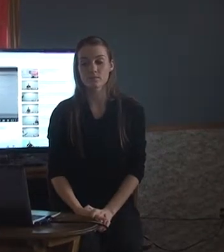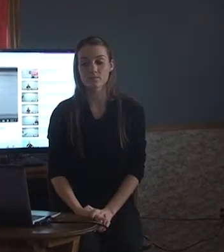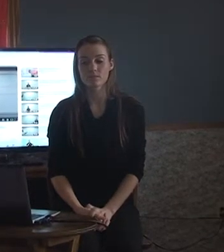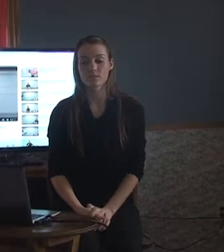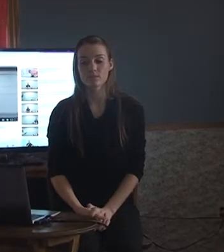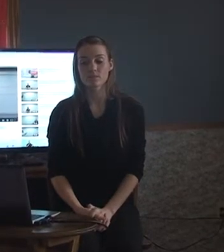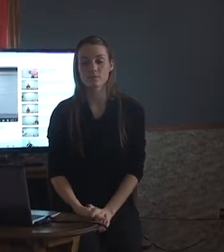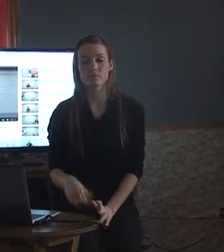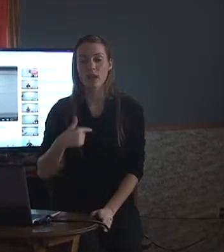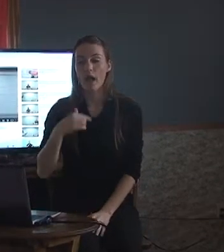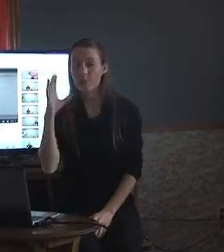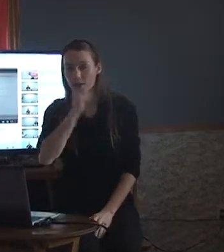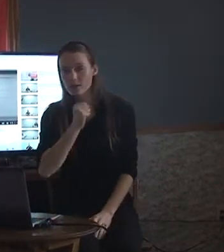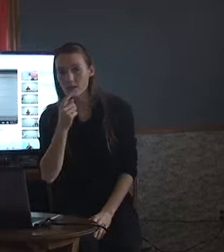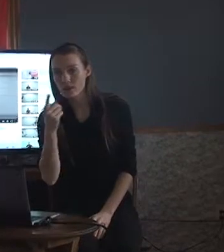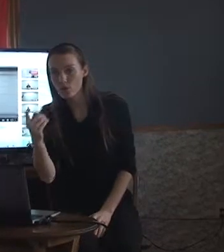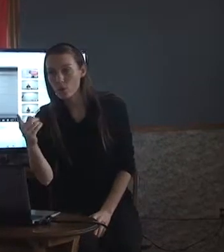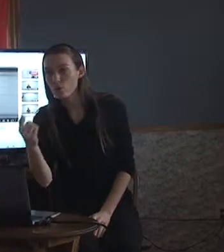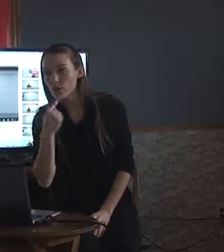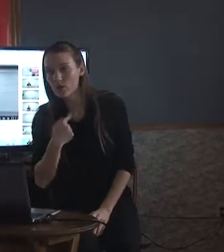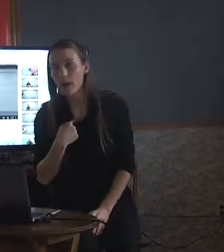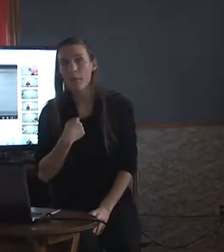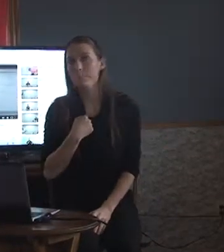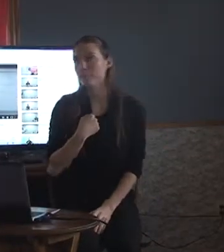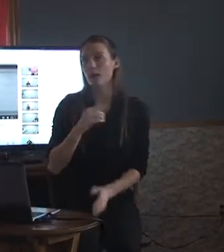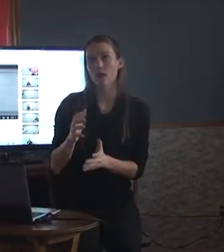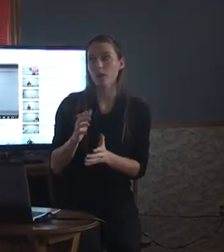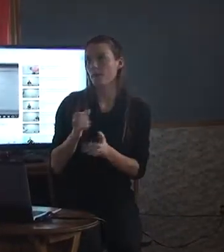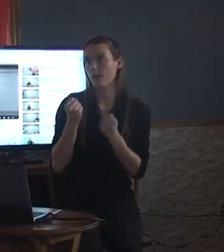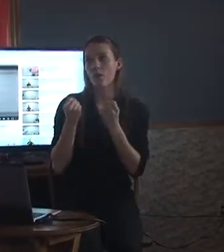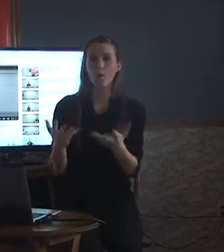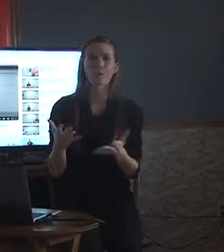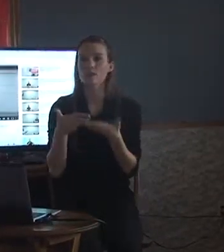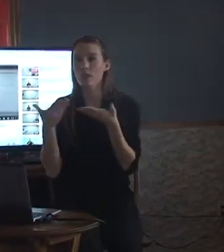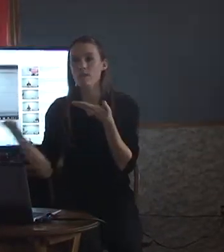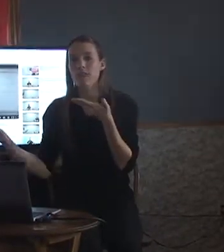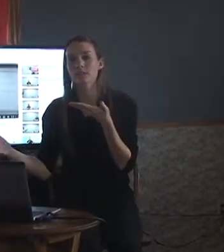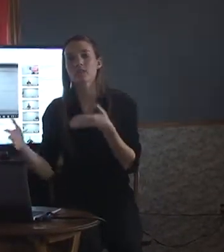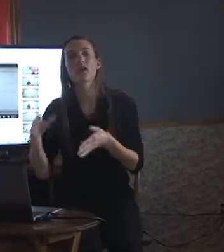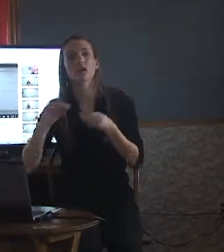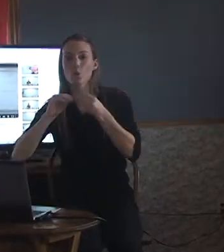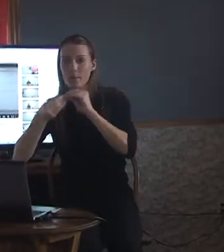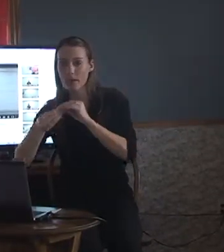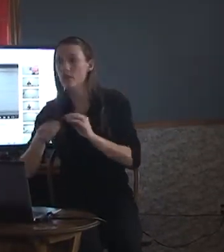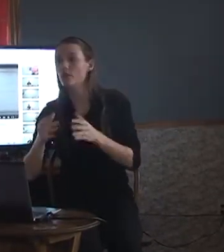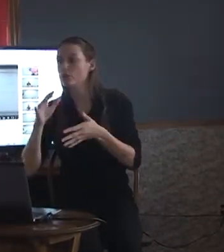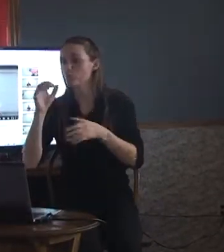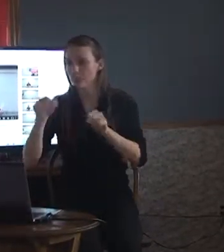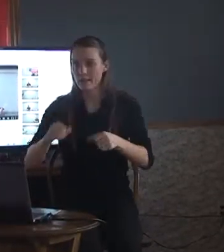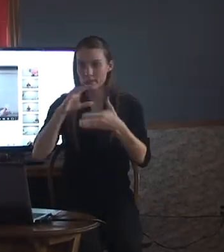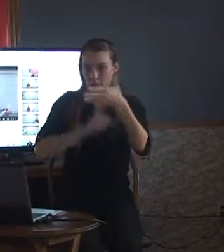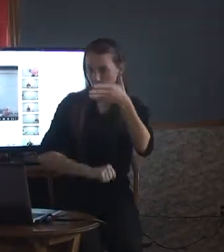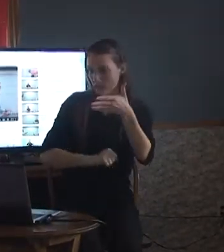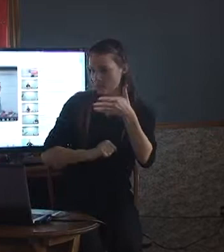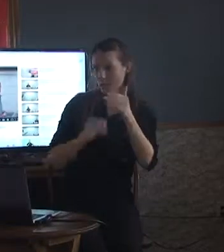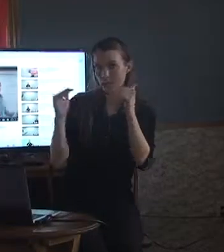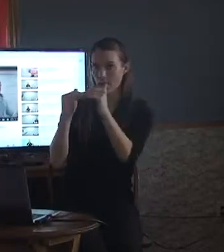I'm guessing you can give me a whole lot of things that are numerical where you can subtract them and things make sense, such as, I'll give you one,